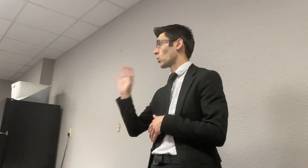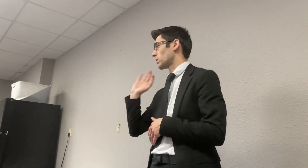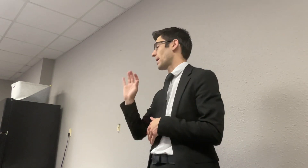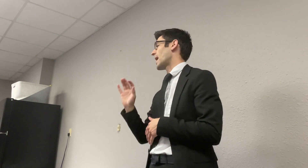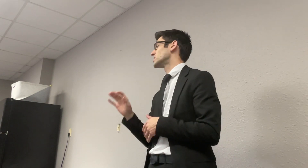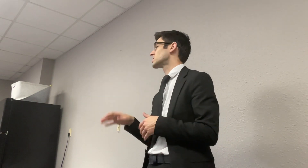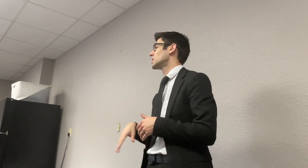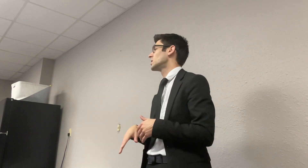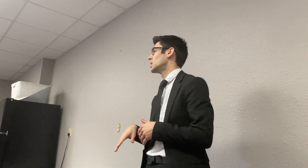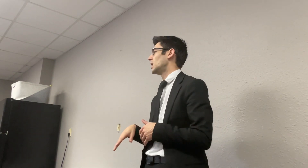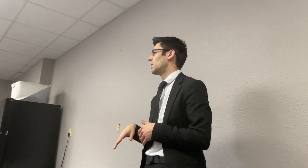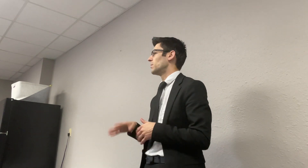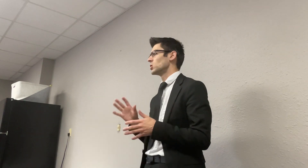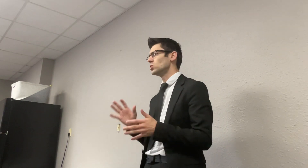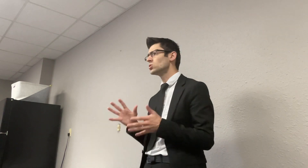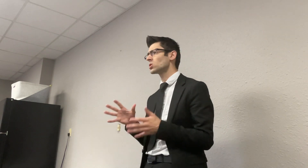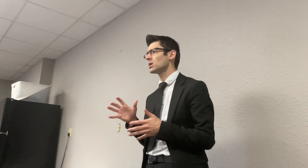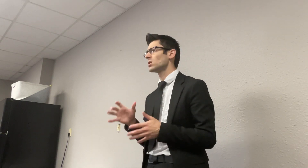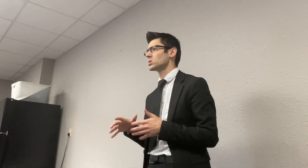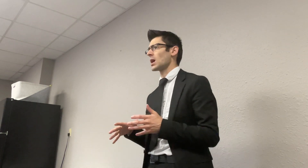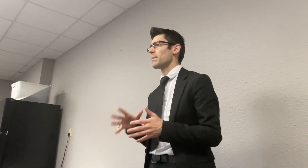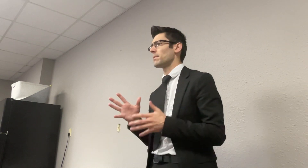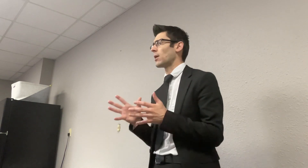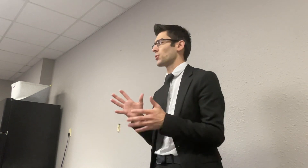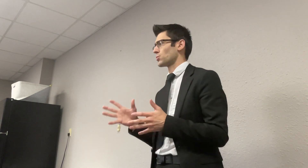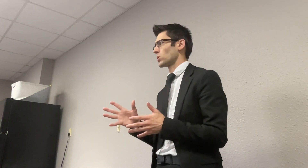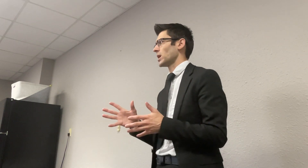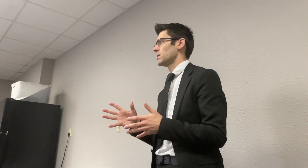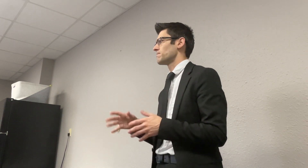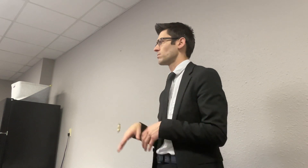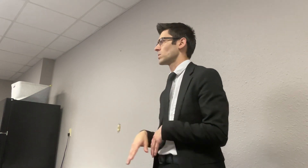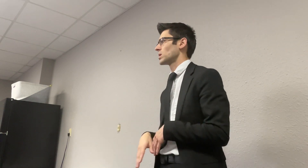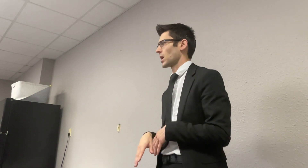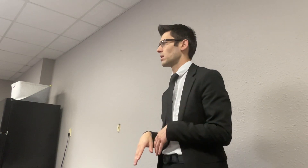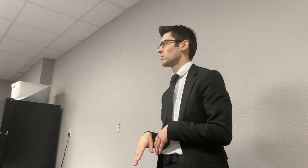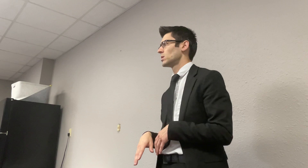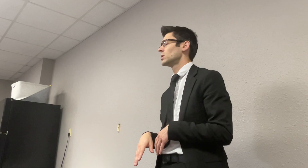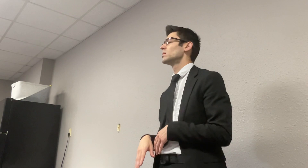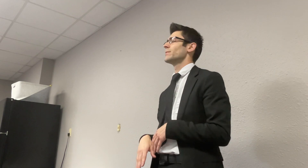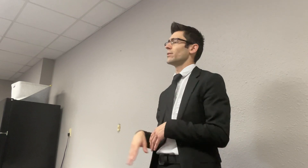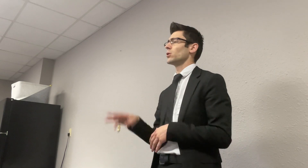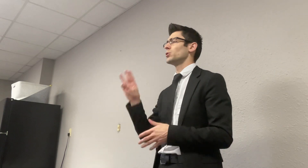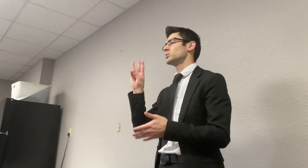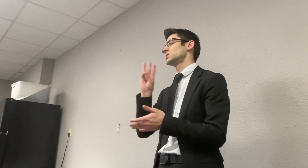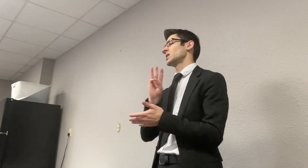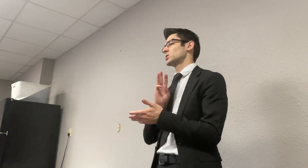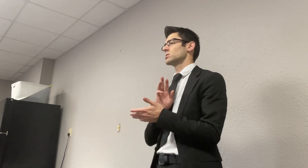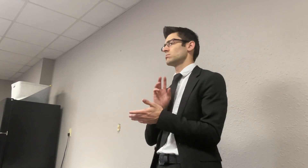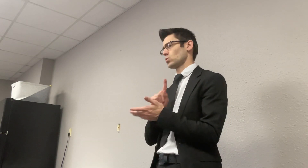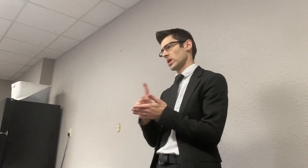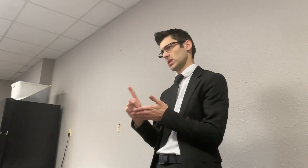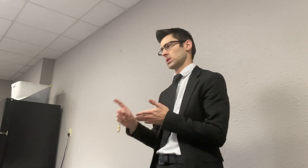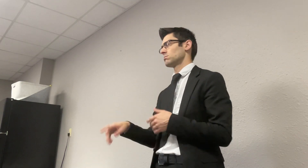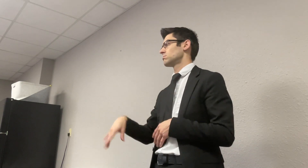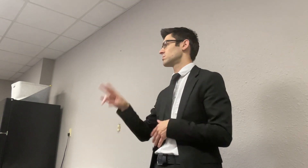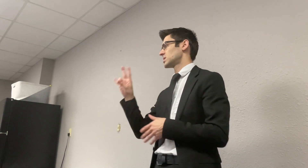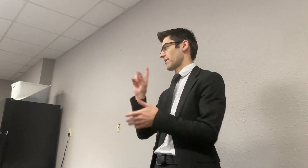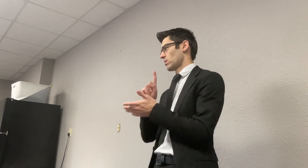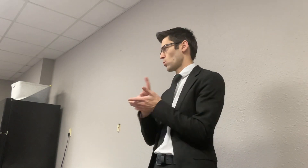the past. But usually those stop at about 3. Okay. Then they'll do 6 weeks, 7